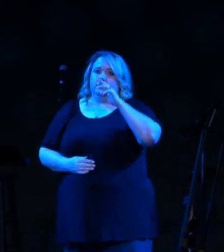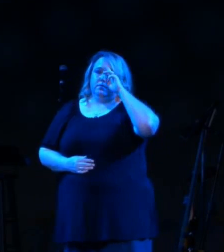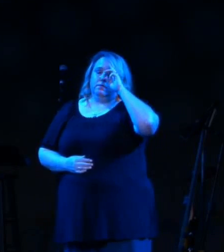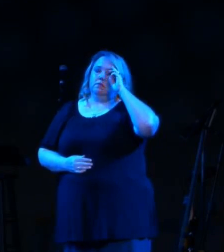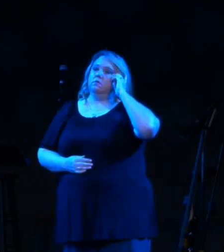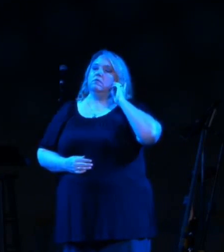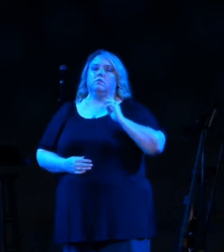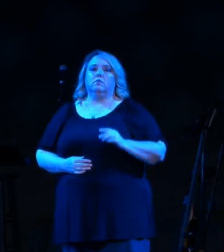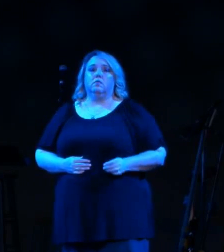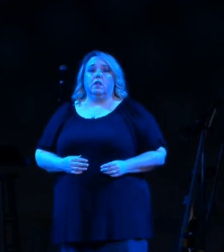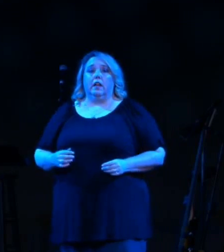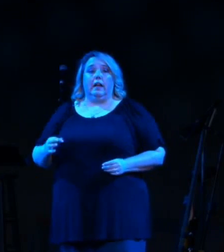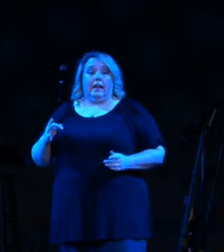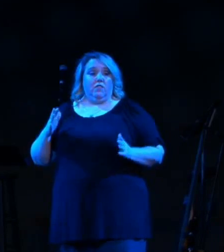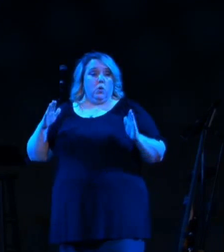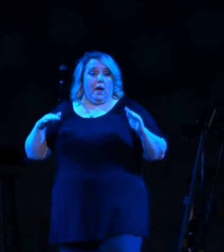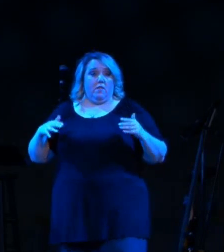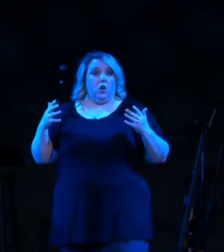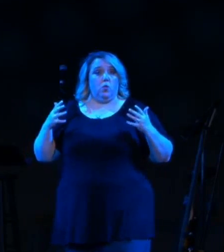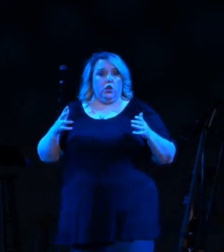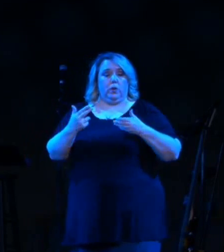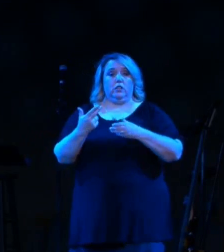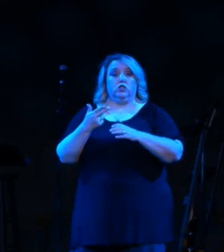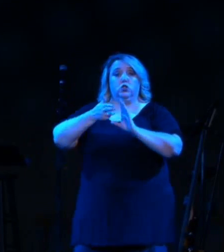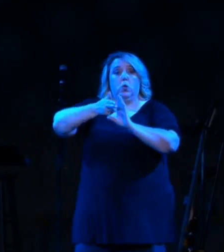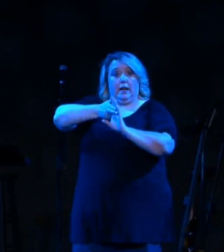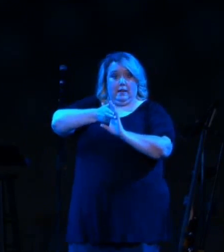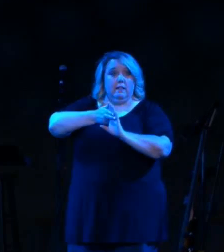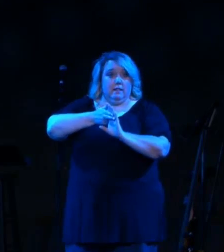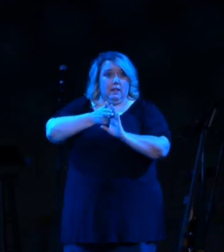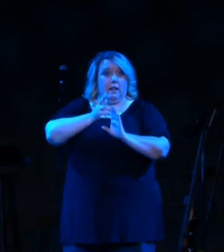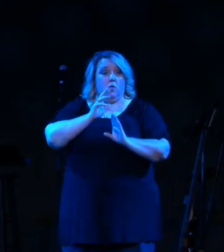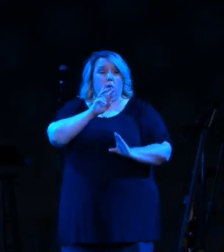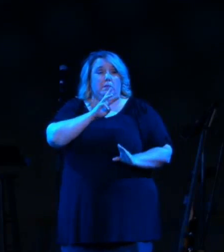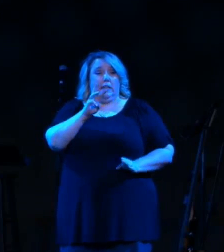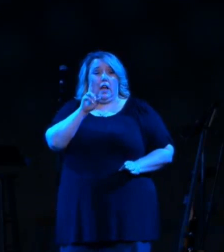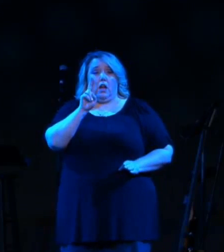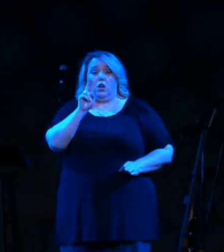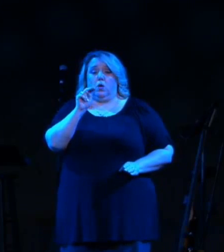If not done so already, you can join our movement by going into our website,